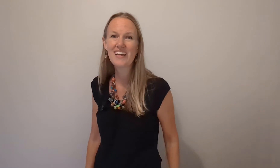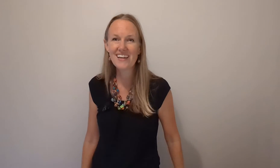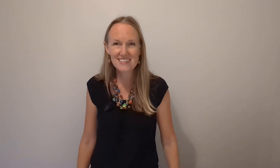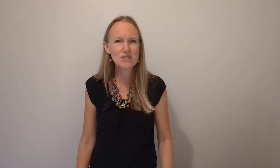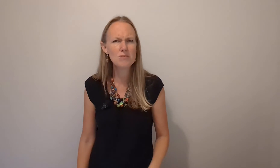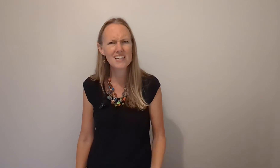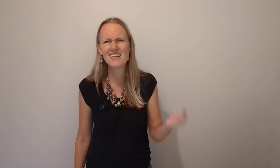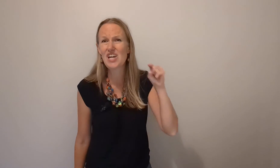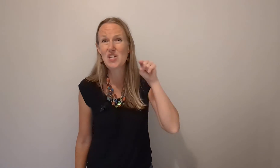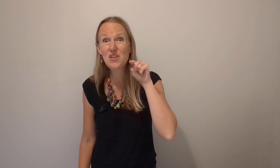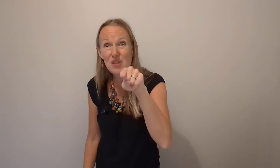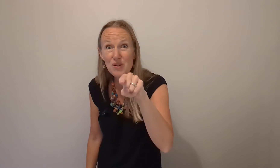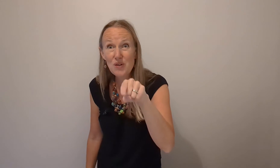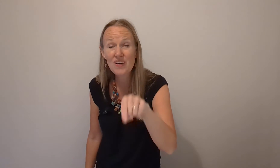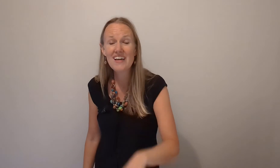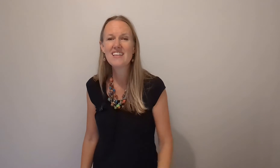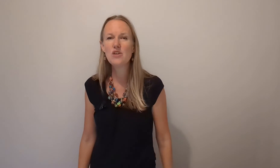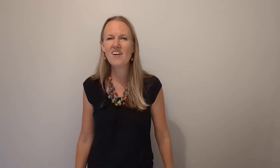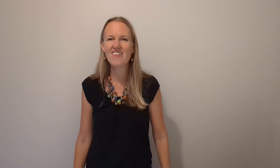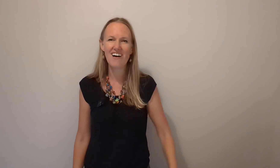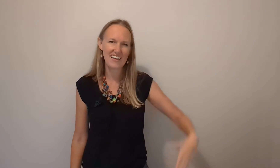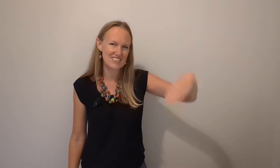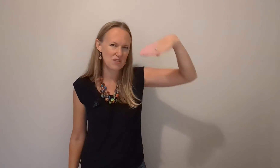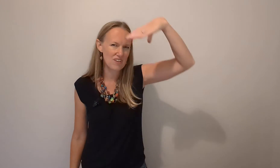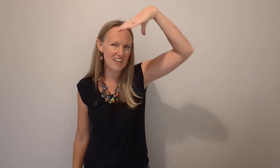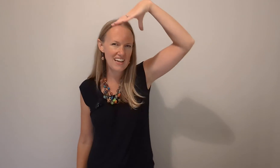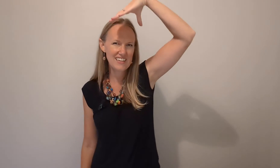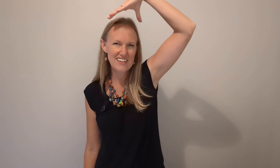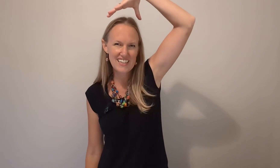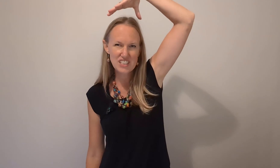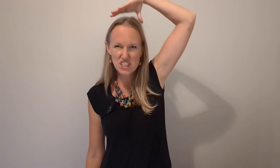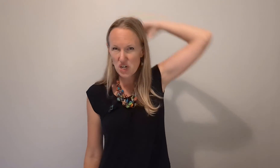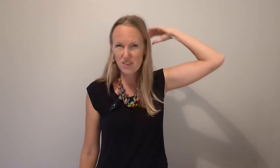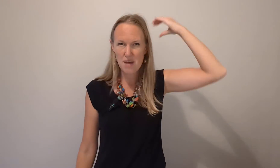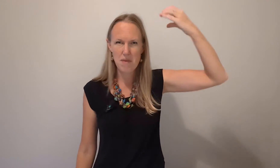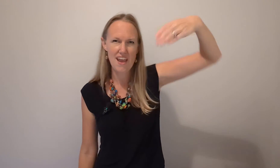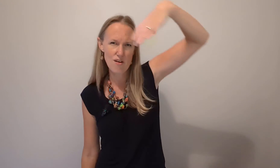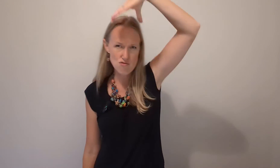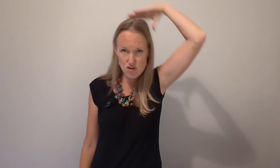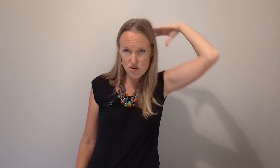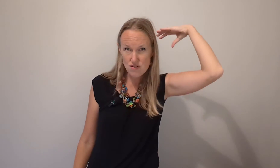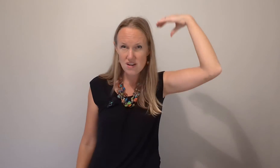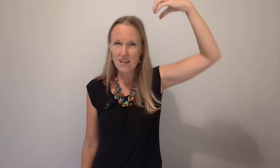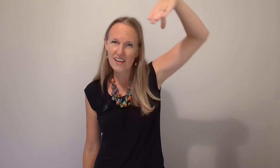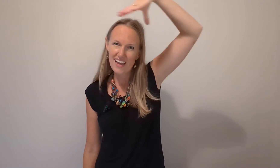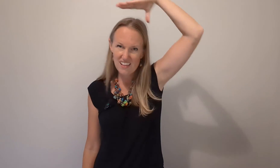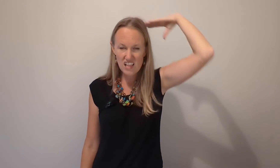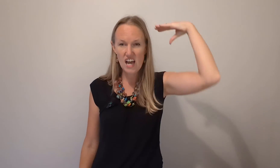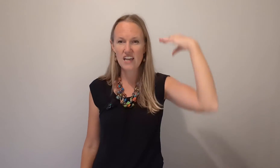okay? I'm just reminding you that you have a lion. So for lion, you kind of show that mane. Okay,